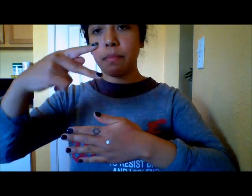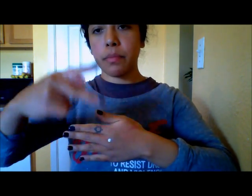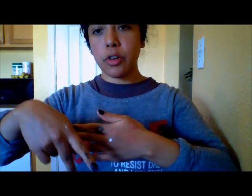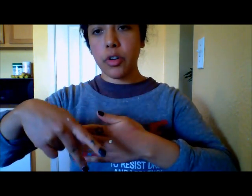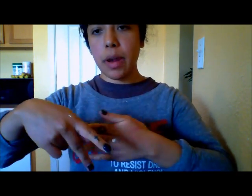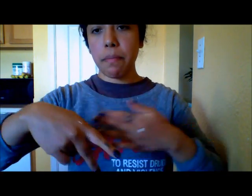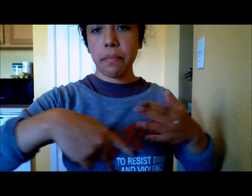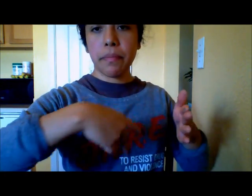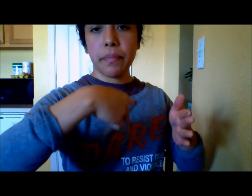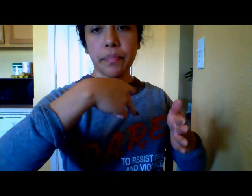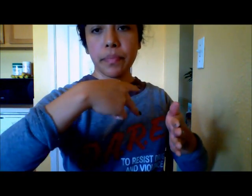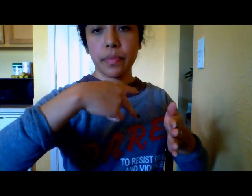program,